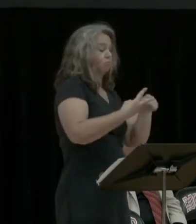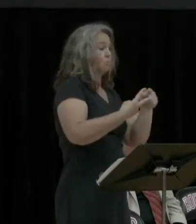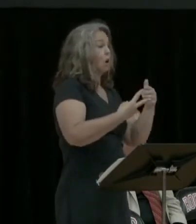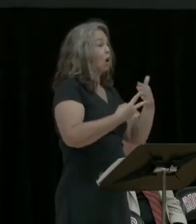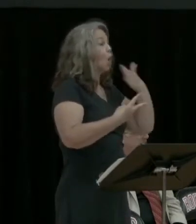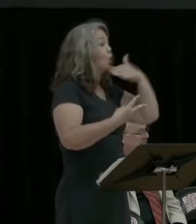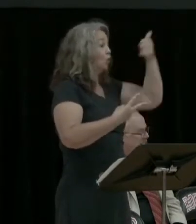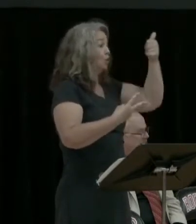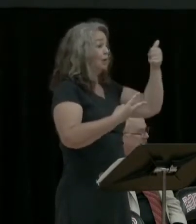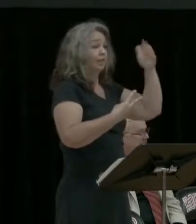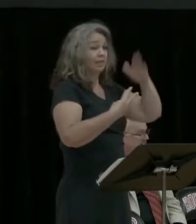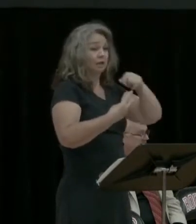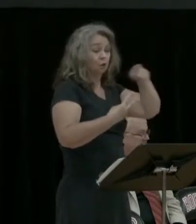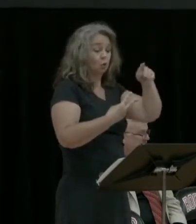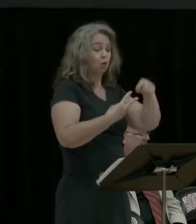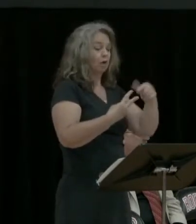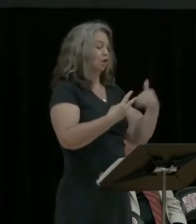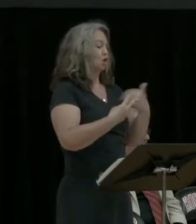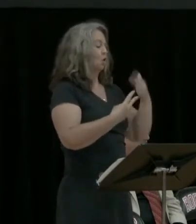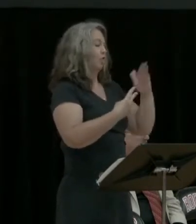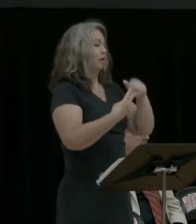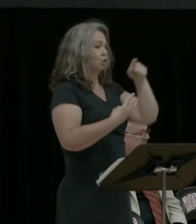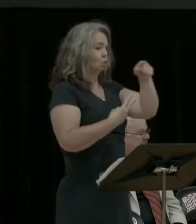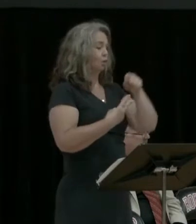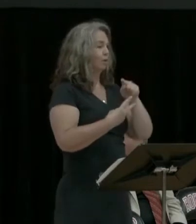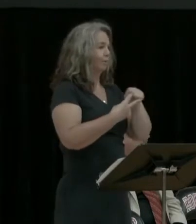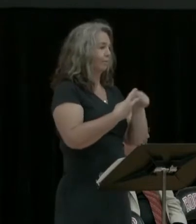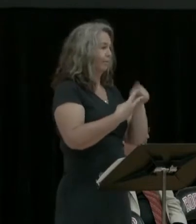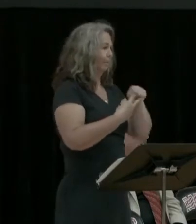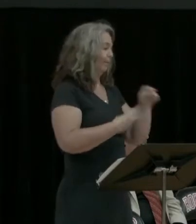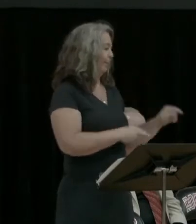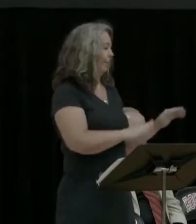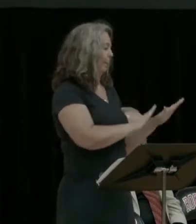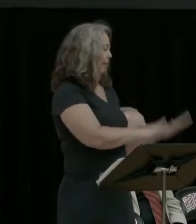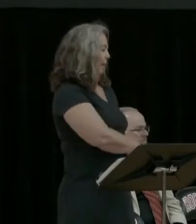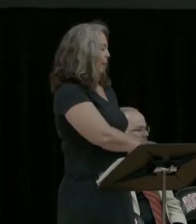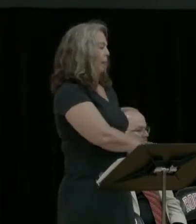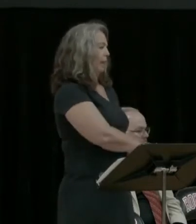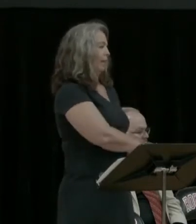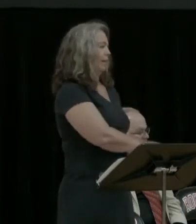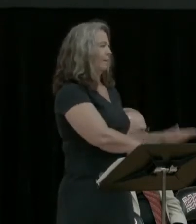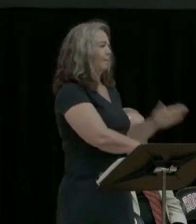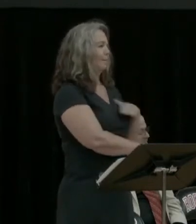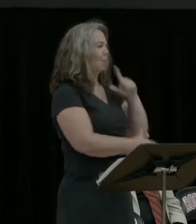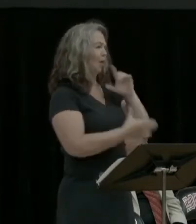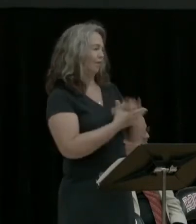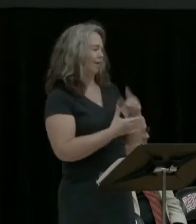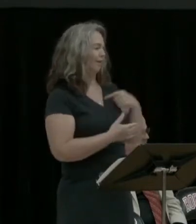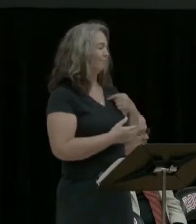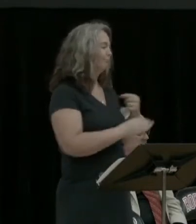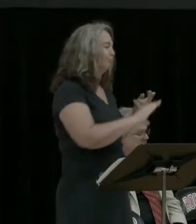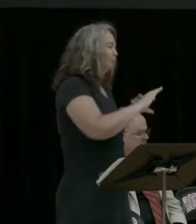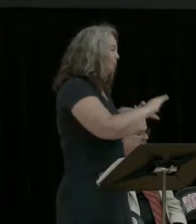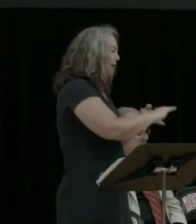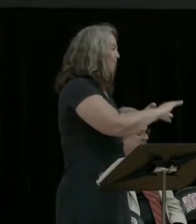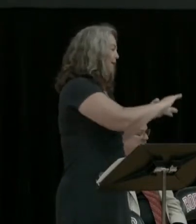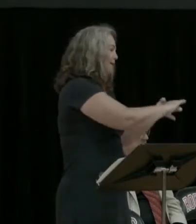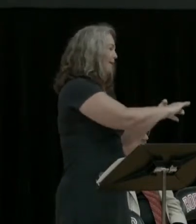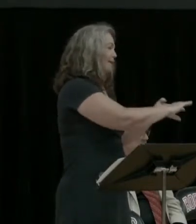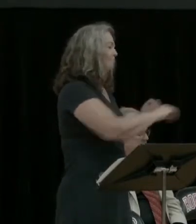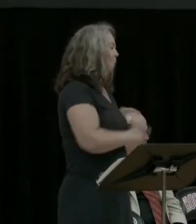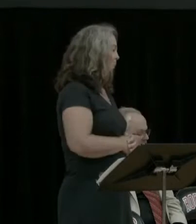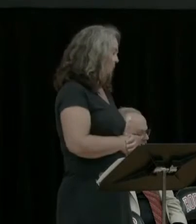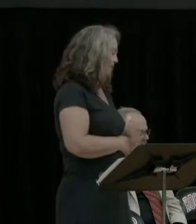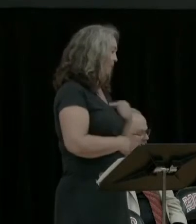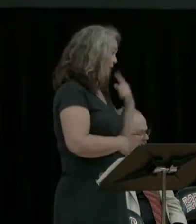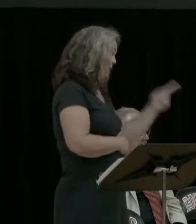younger. When they were very little, my wife and I would tuck them into bed each night. And I always told them the same three things every